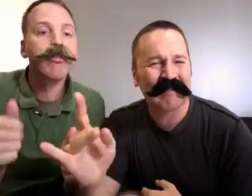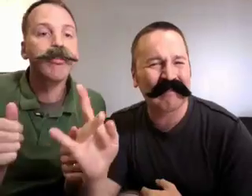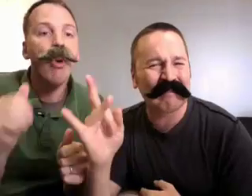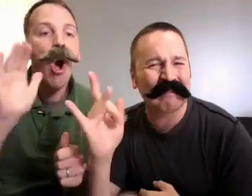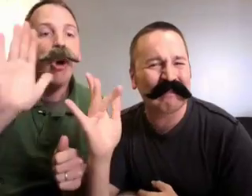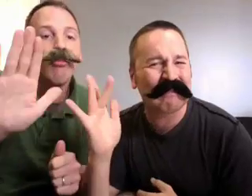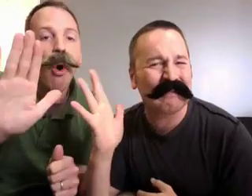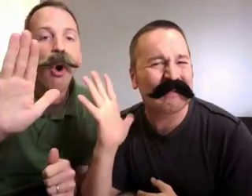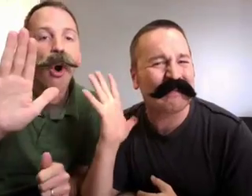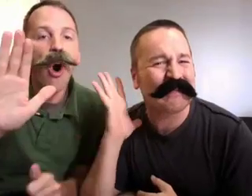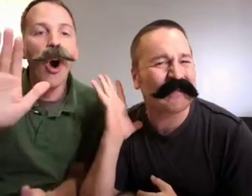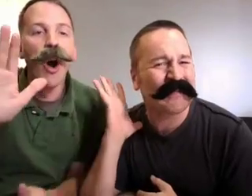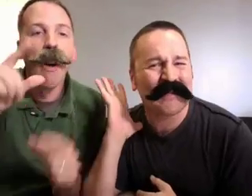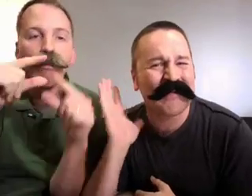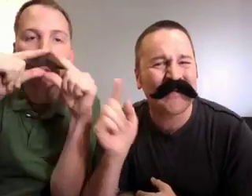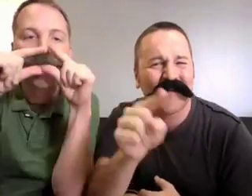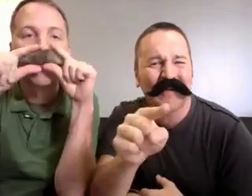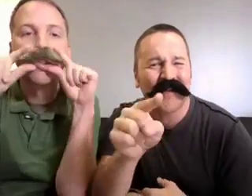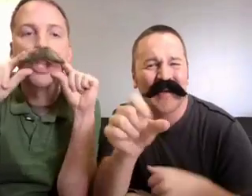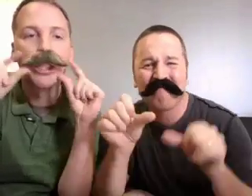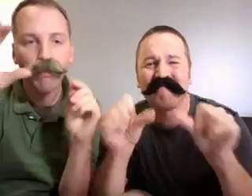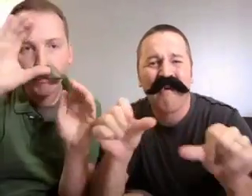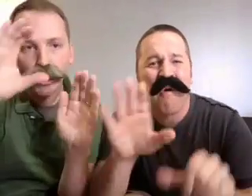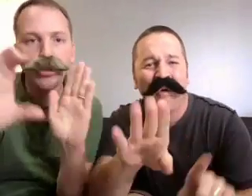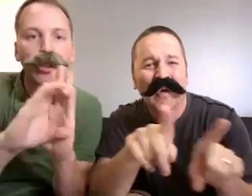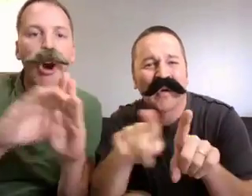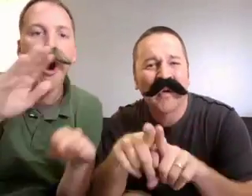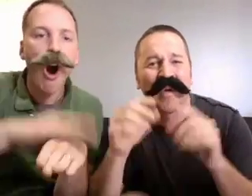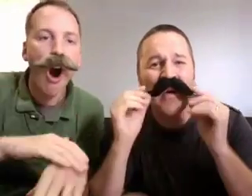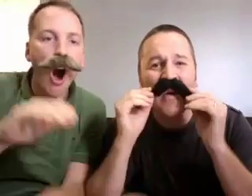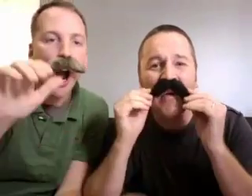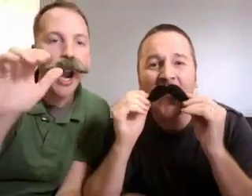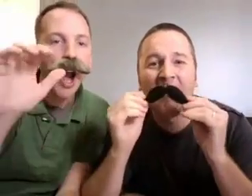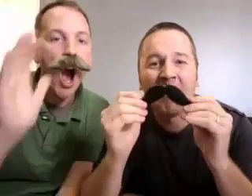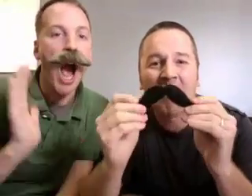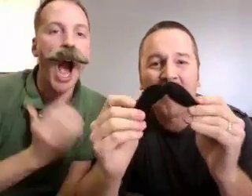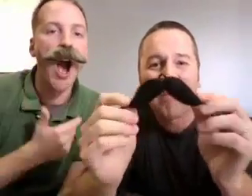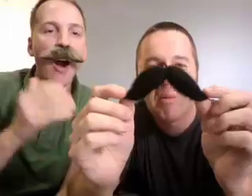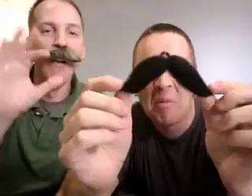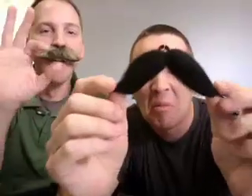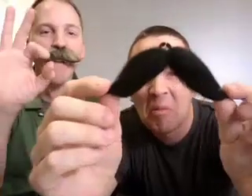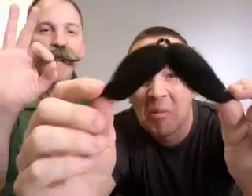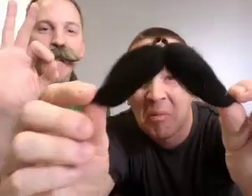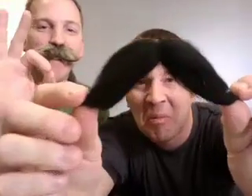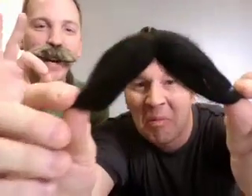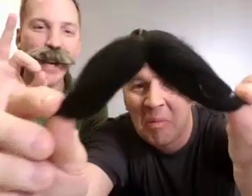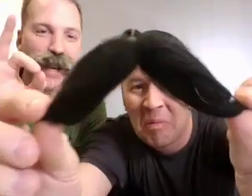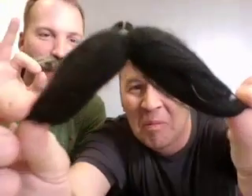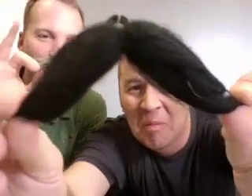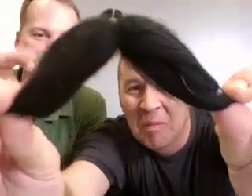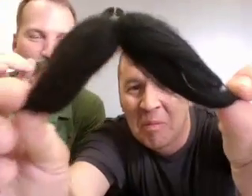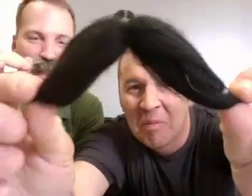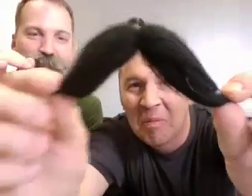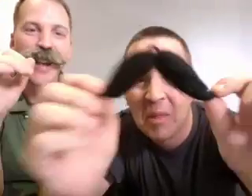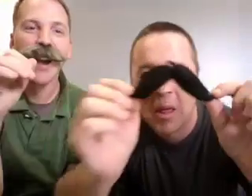stash. I am awesome. Look at your stash. Look at it. Post your stash up on the Facebook page. Show your Oh.